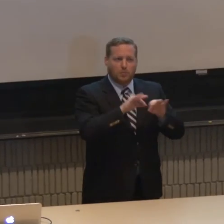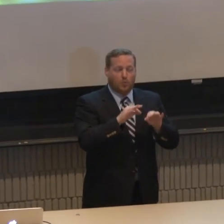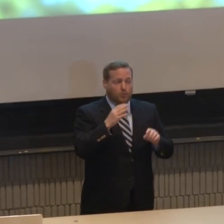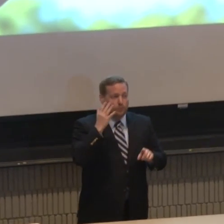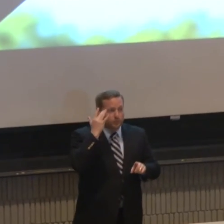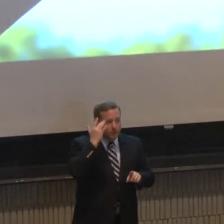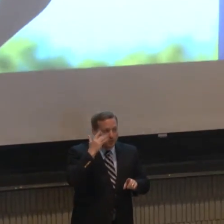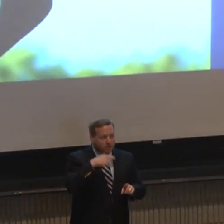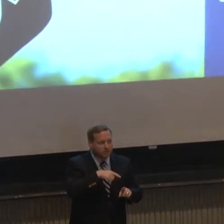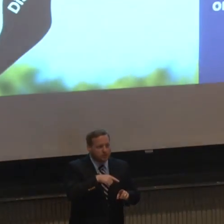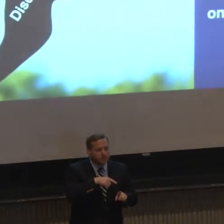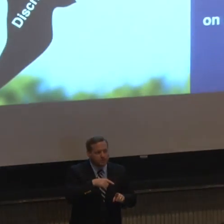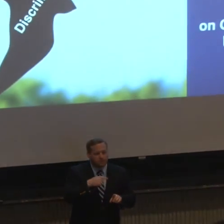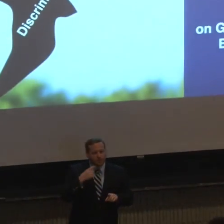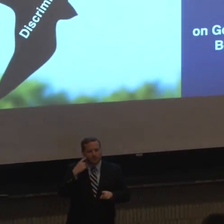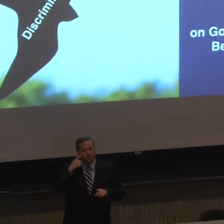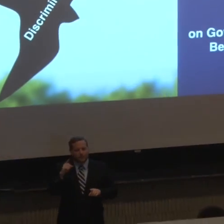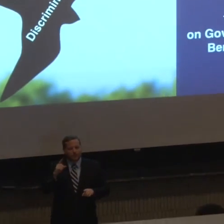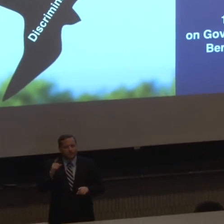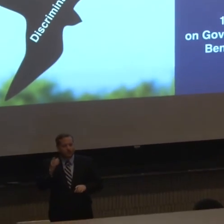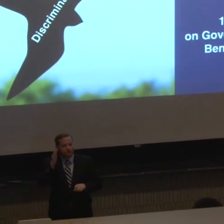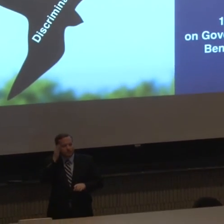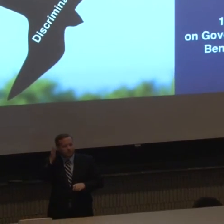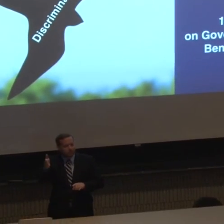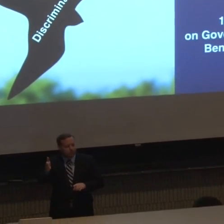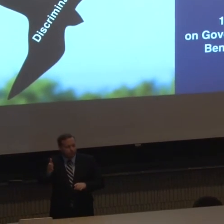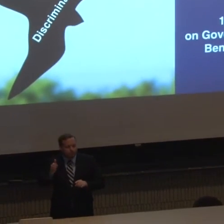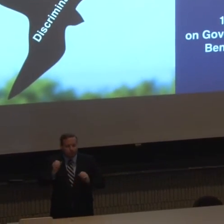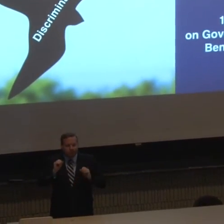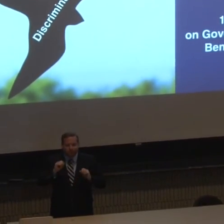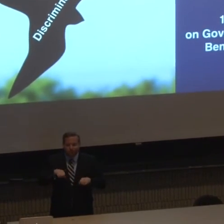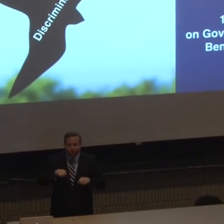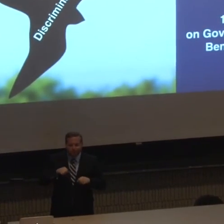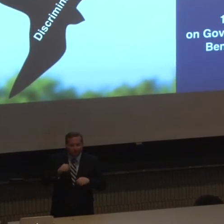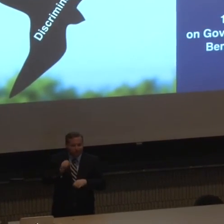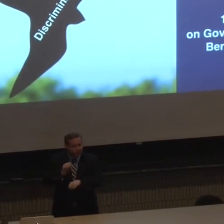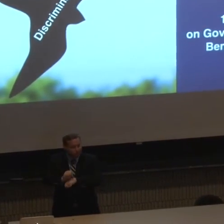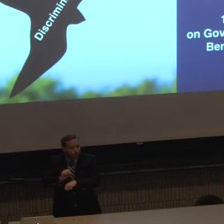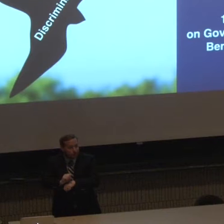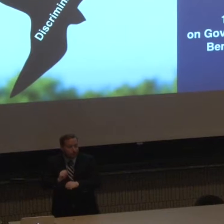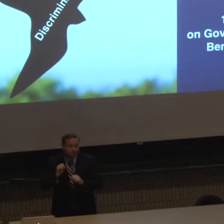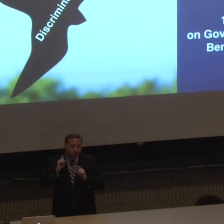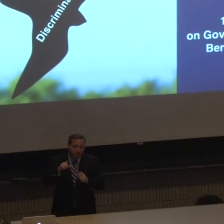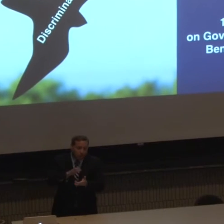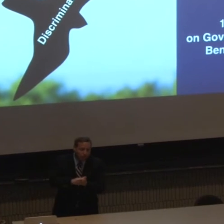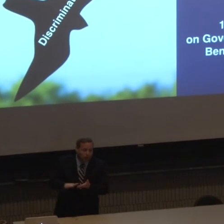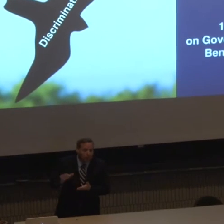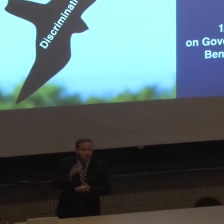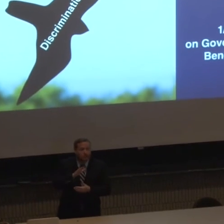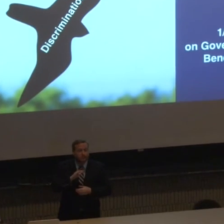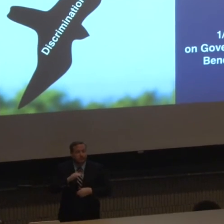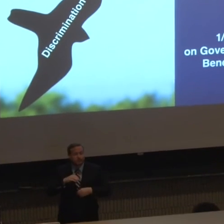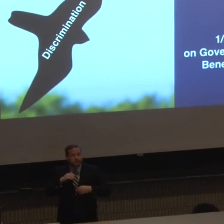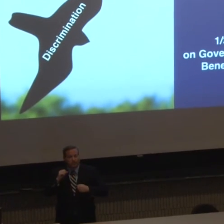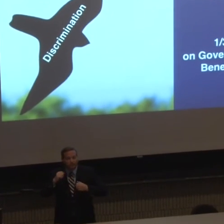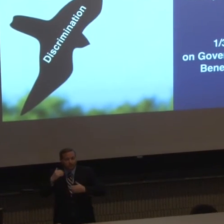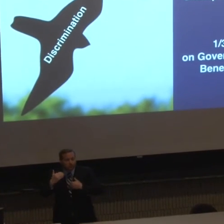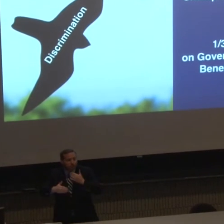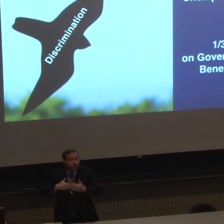And when we talk about education, This is vital because it's